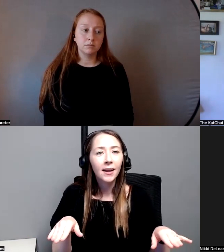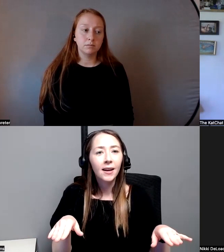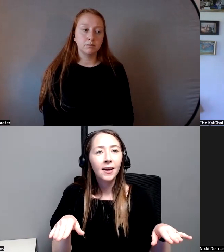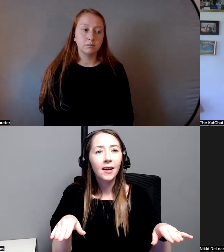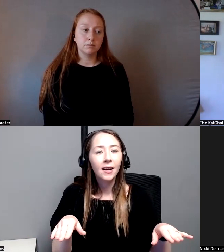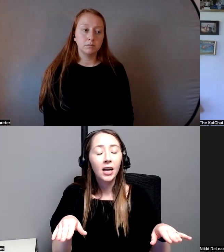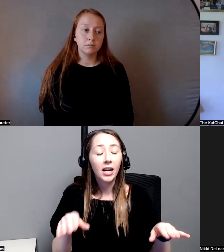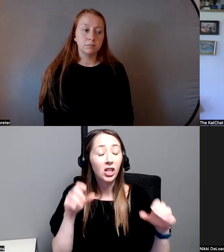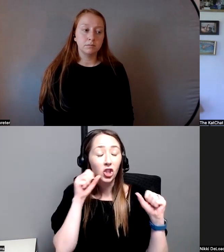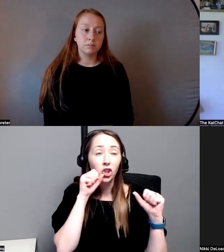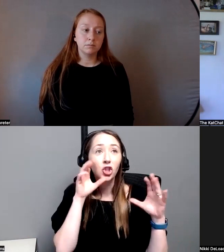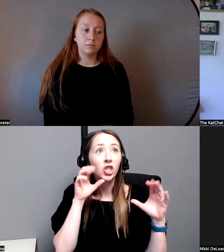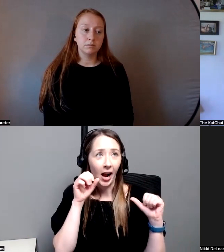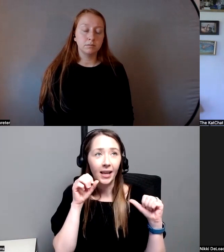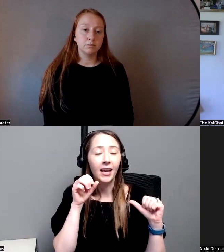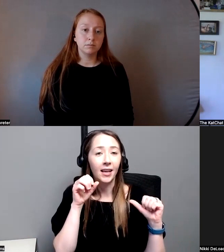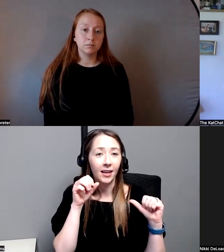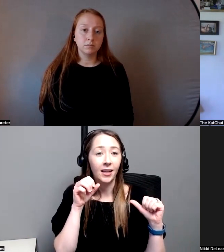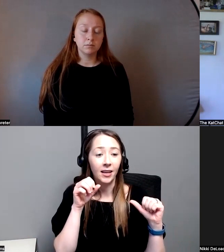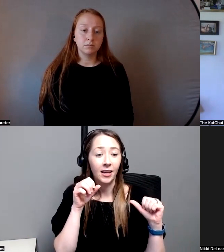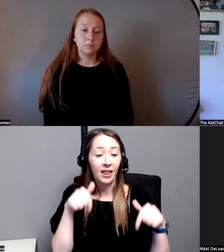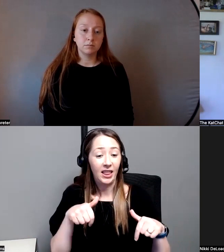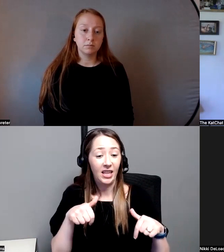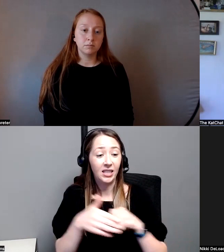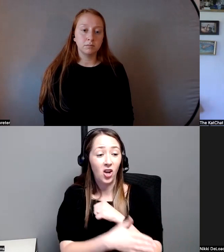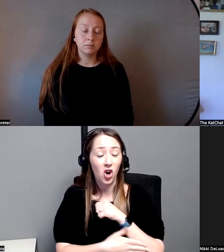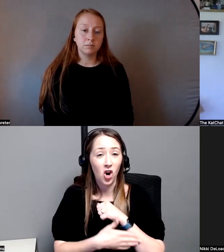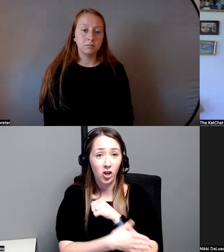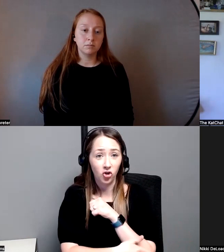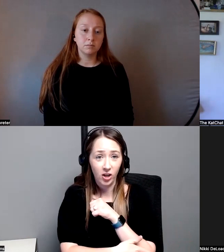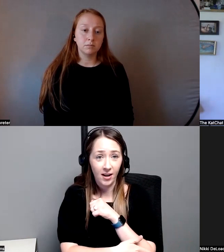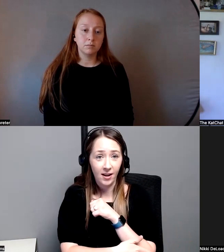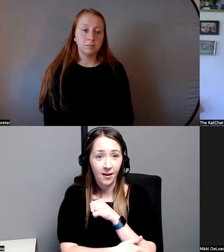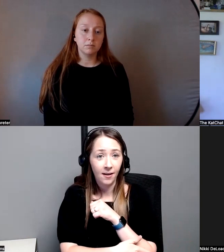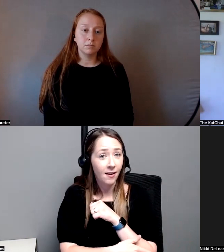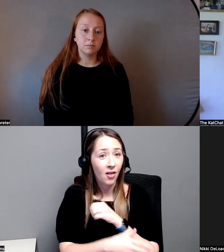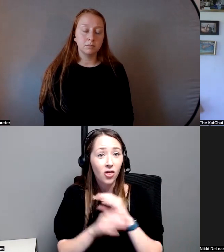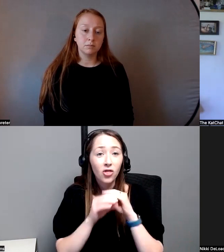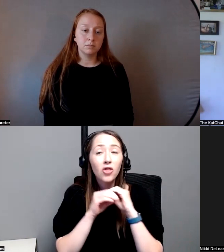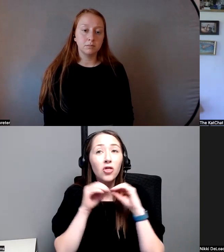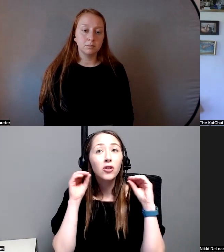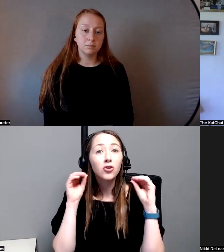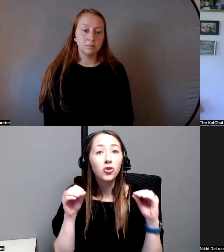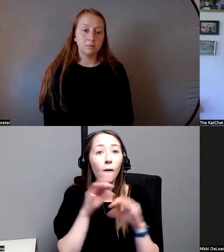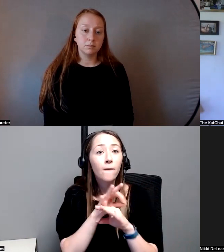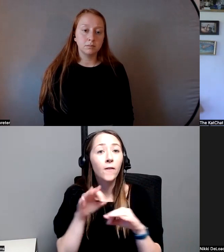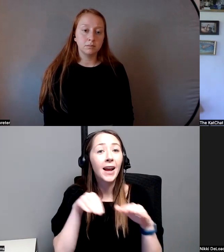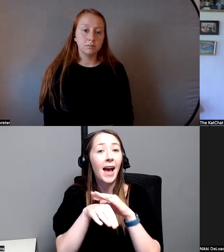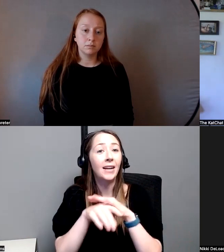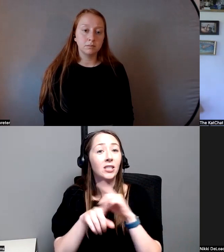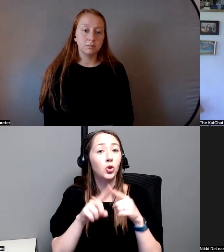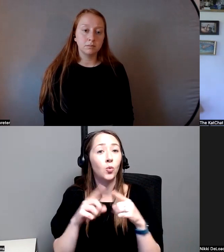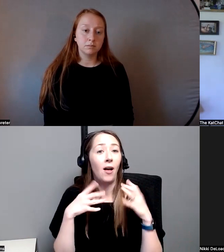it's shocking to me that we live in a country where they don't have free access to